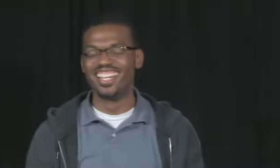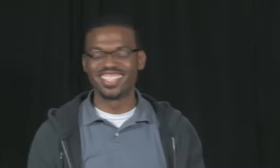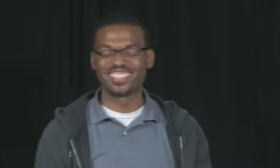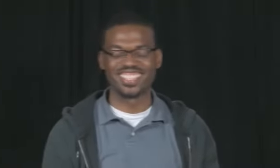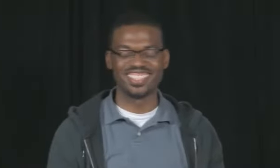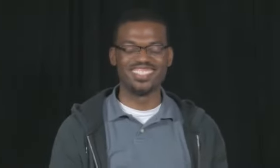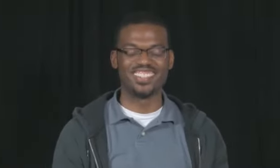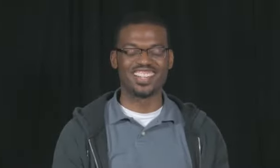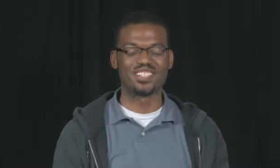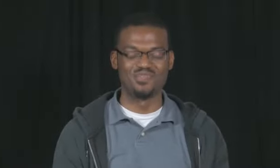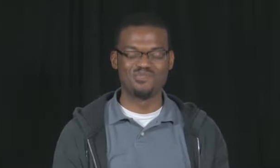know. It's really good. Okay.